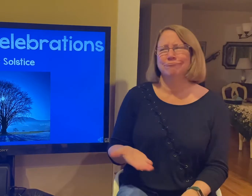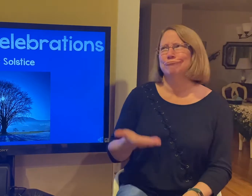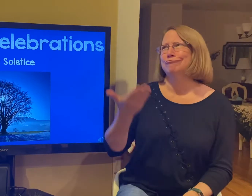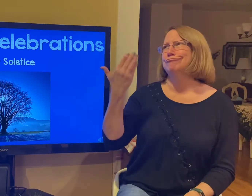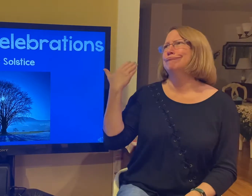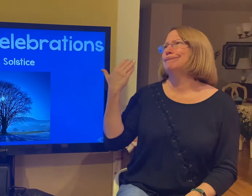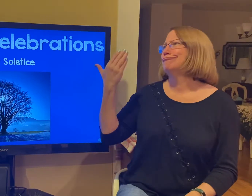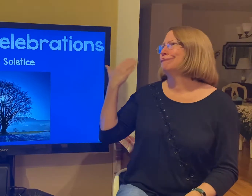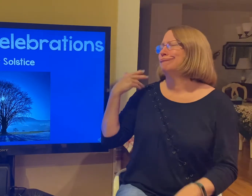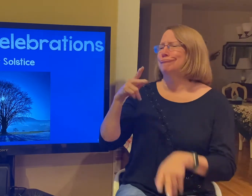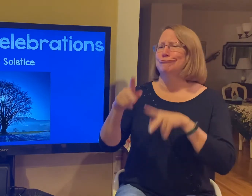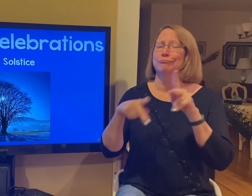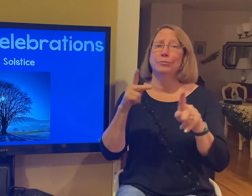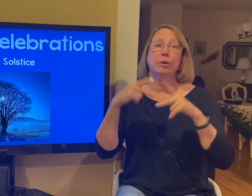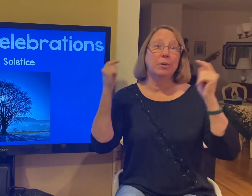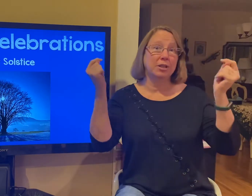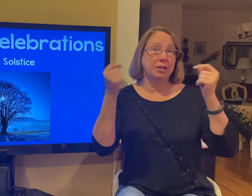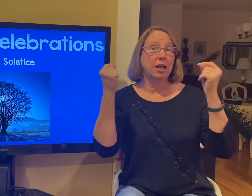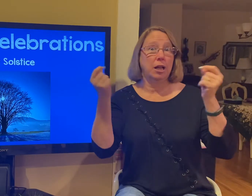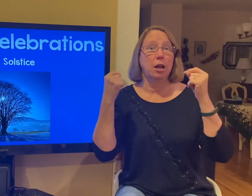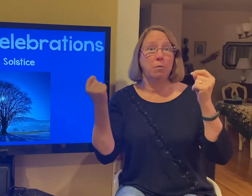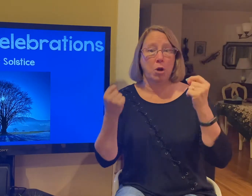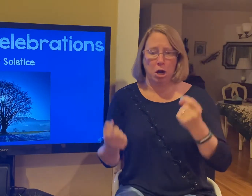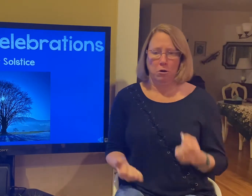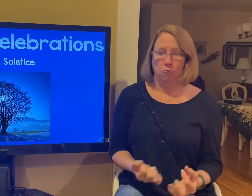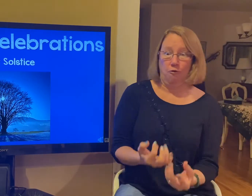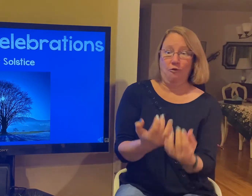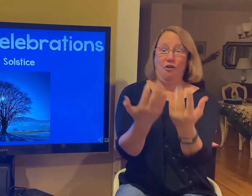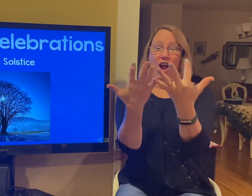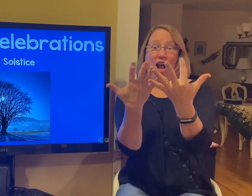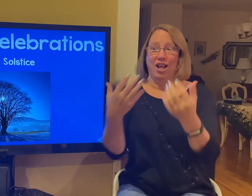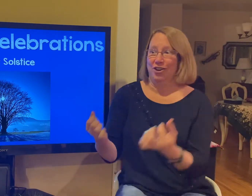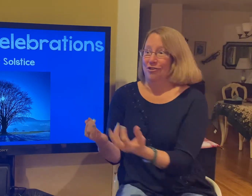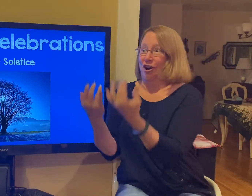people celebrated by lighting bonfires and candles to